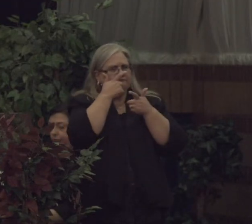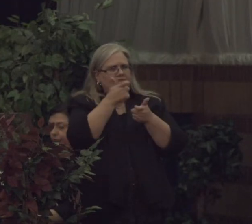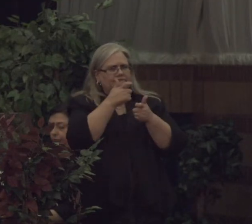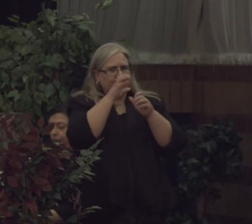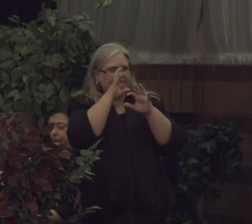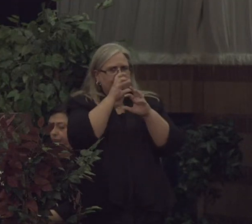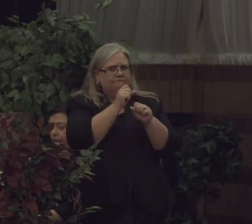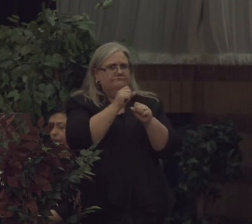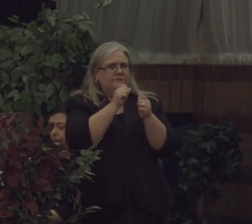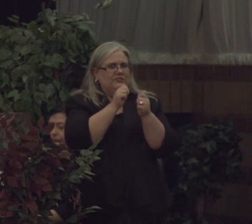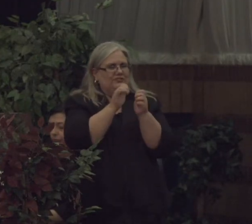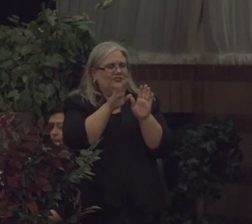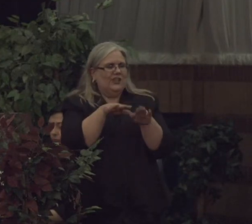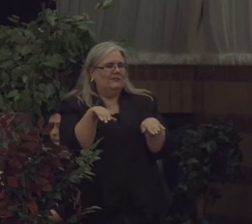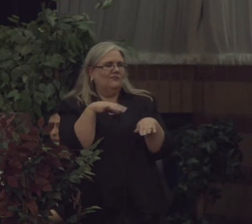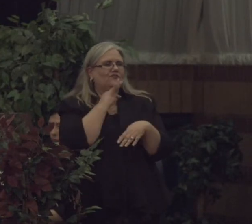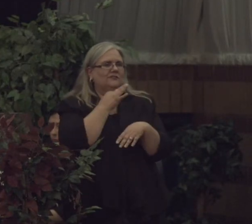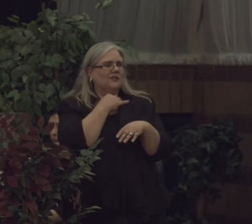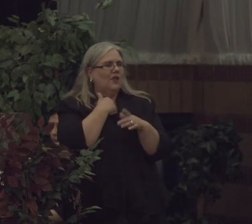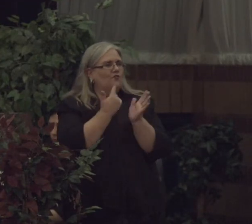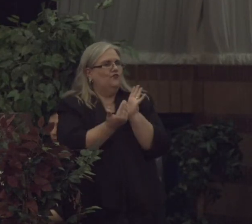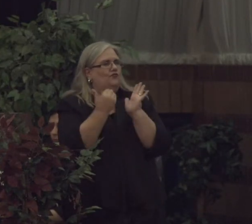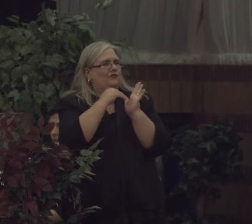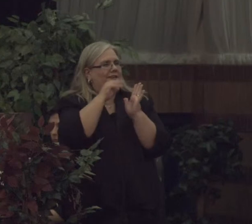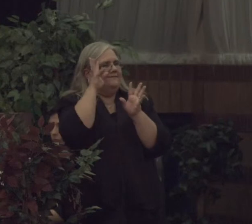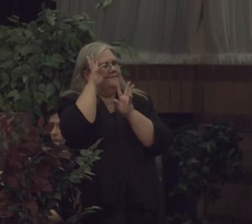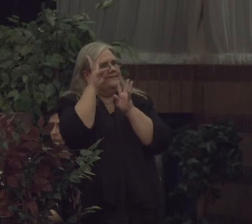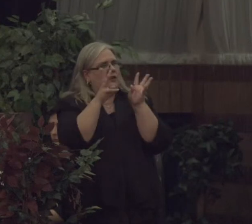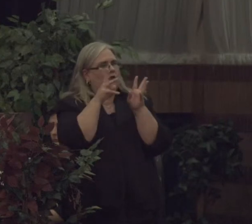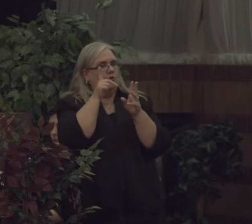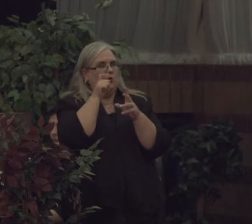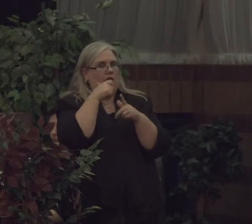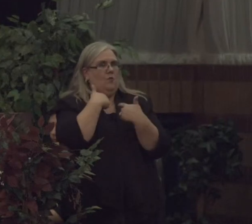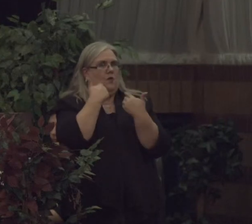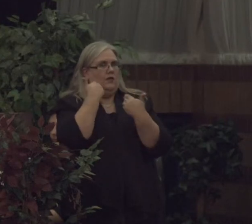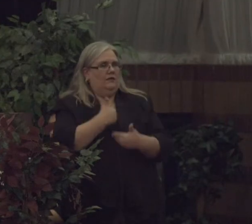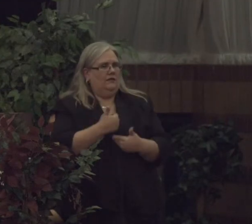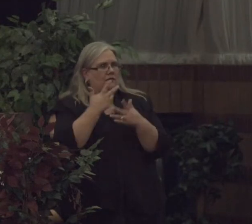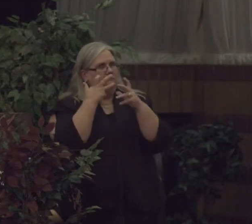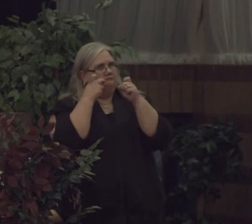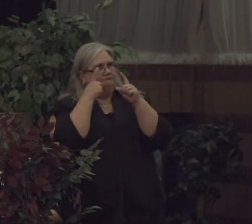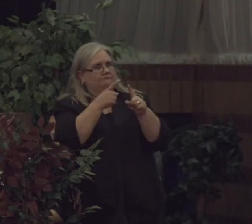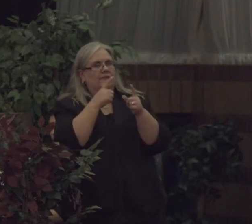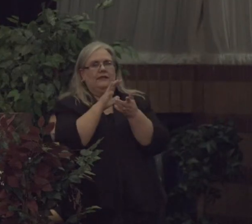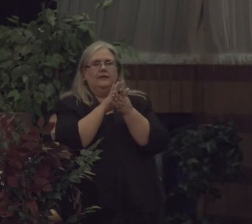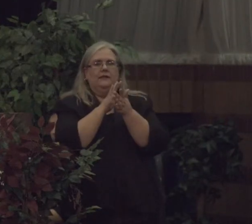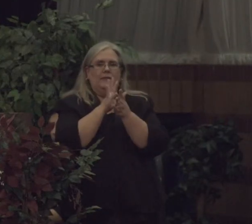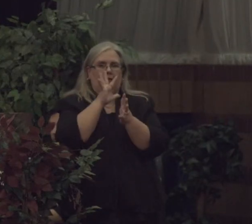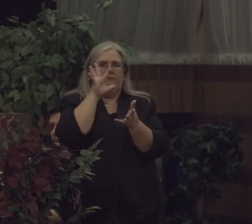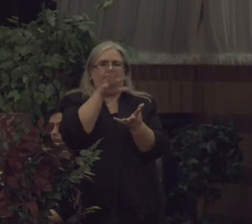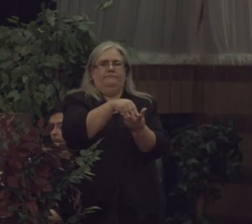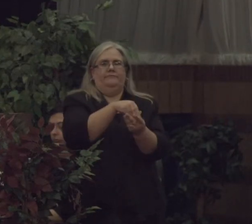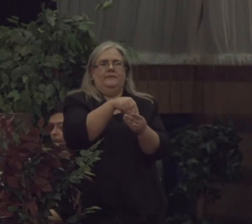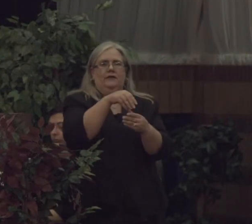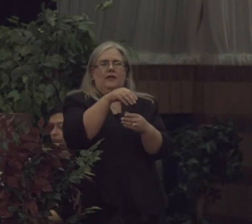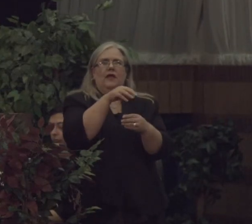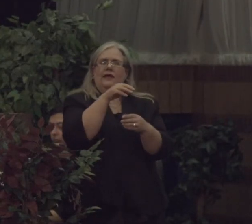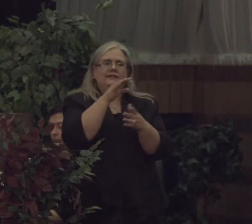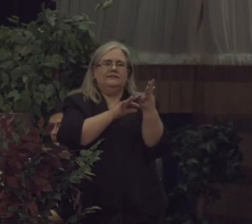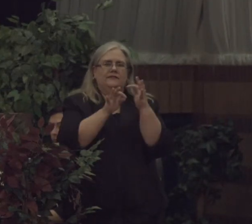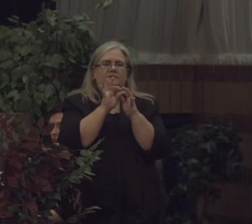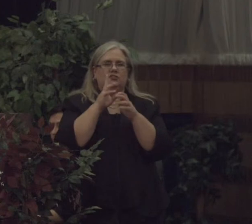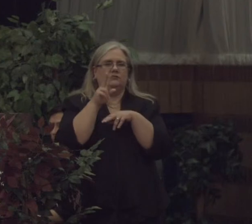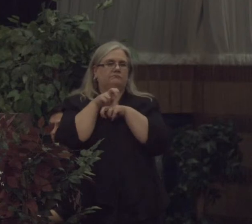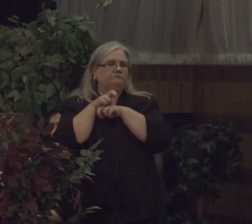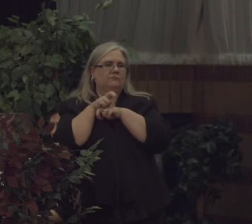me. I reinvented who I wanted to be by becoming part of the world around me, instead of simply watching from the sidelines.